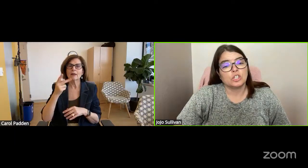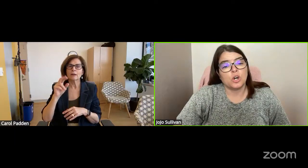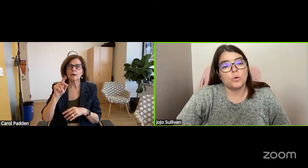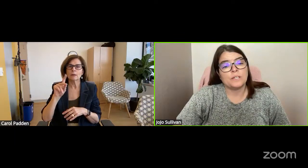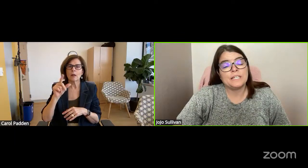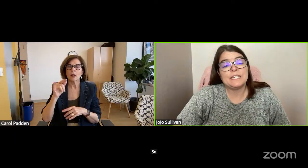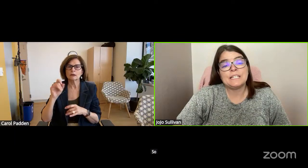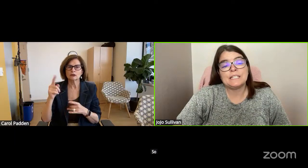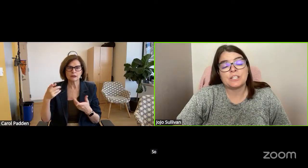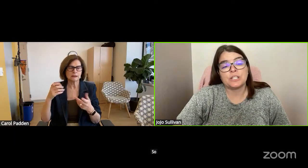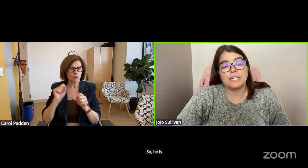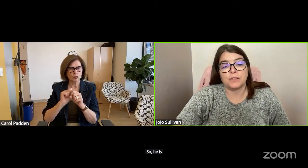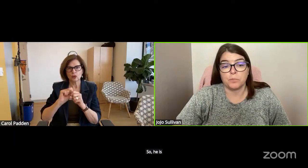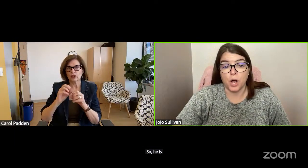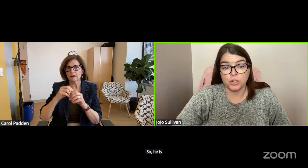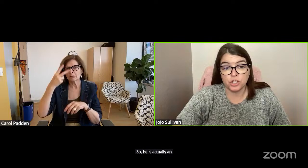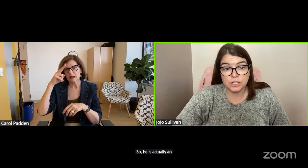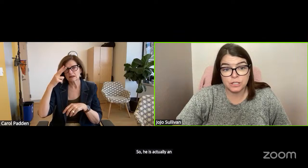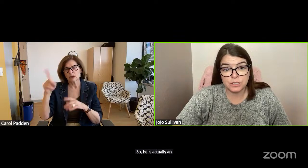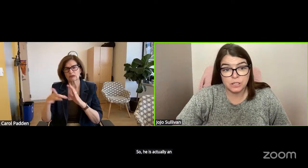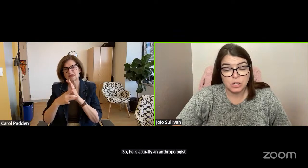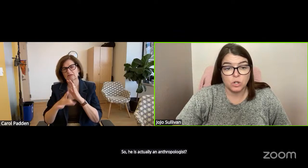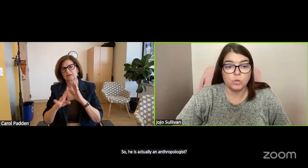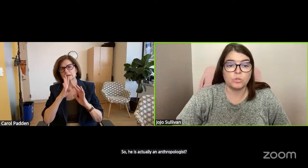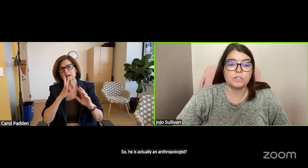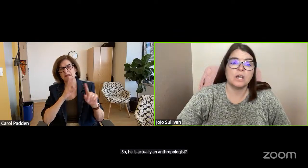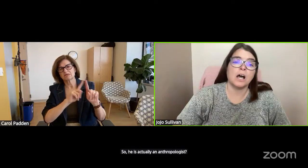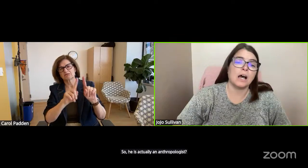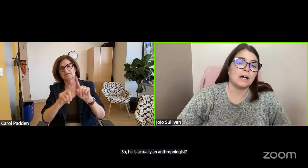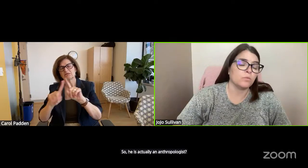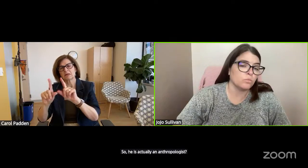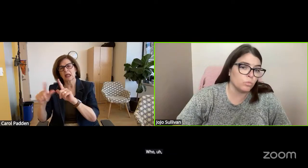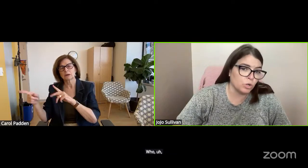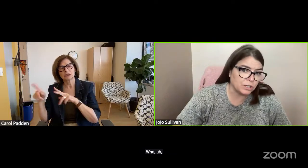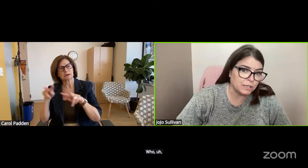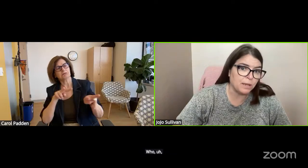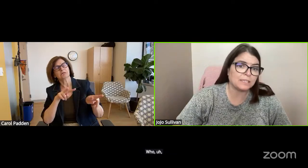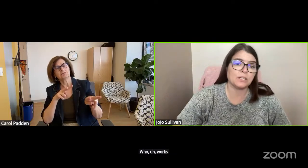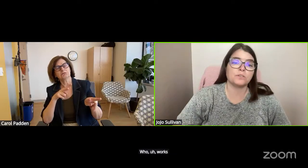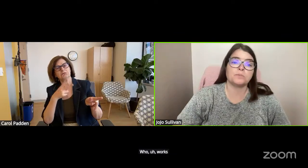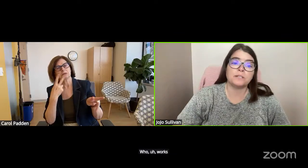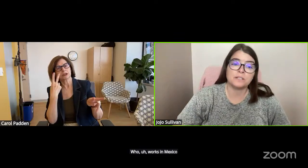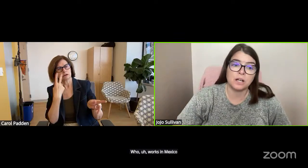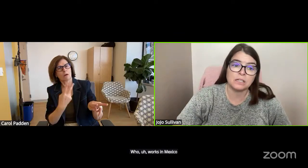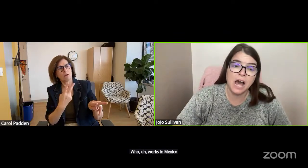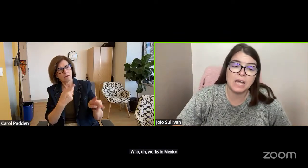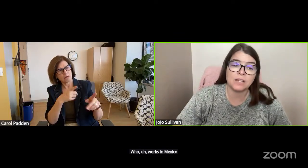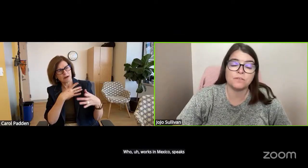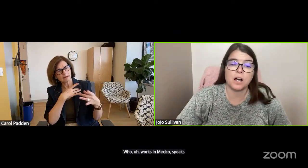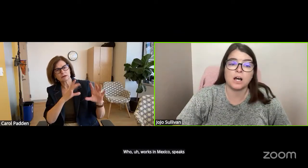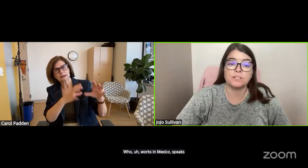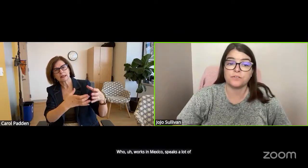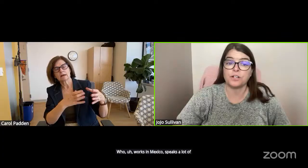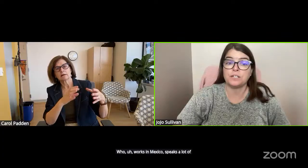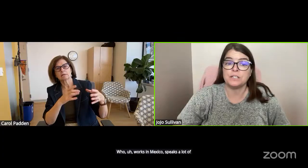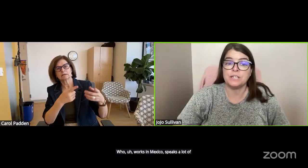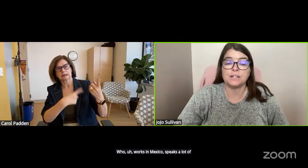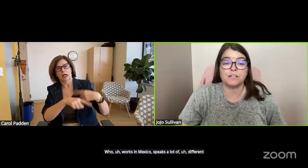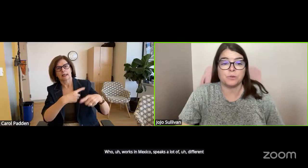So he is actually an anthropologist who works in Mexico, speaks a lot of different native languages